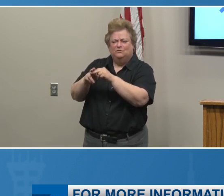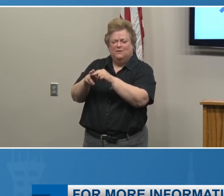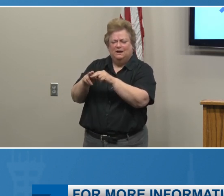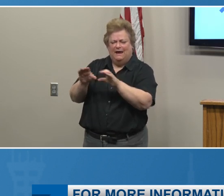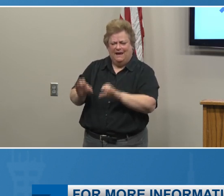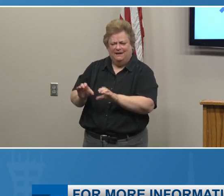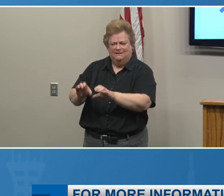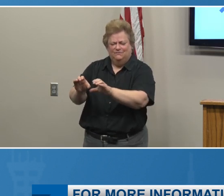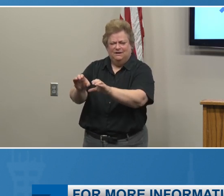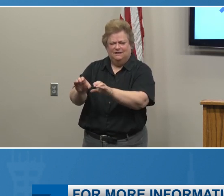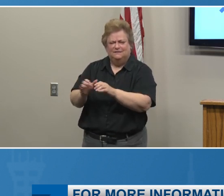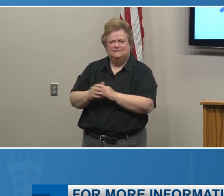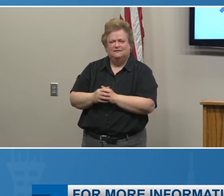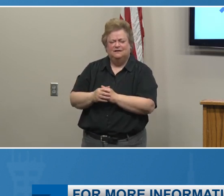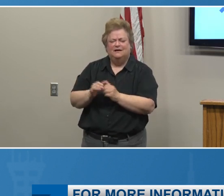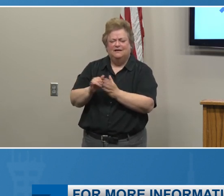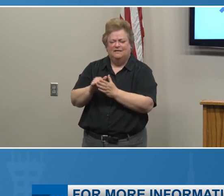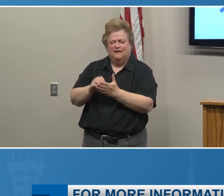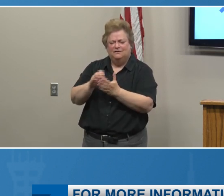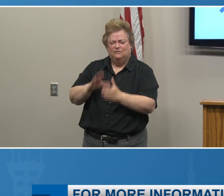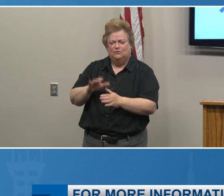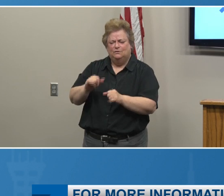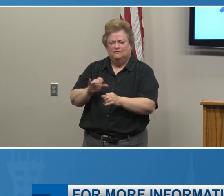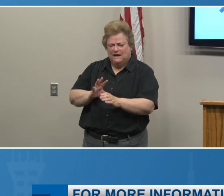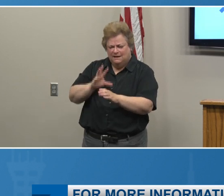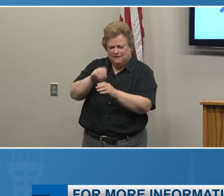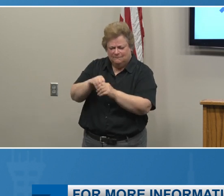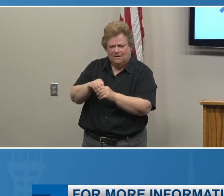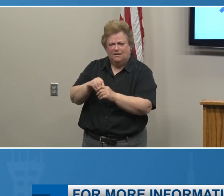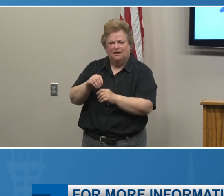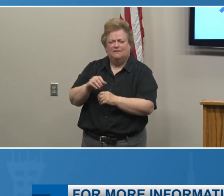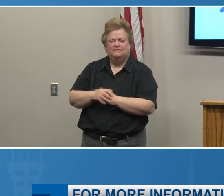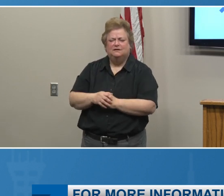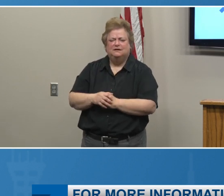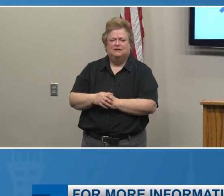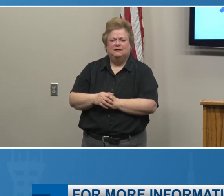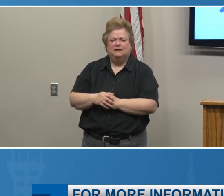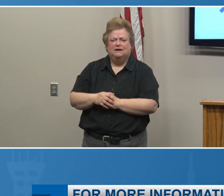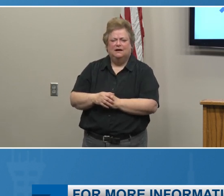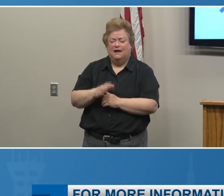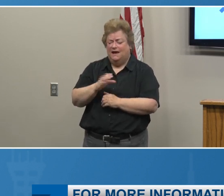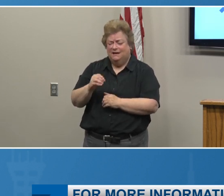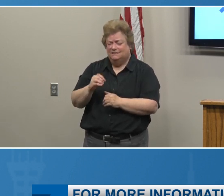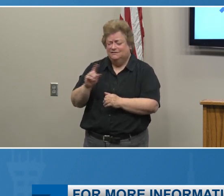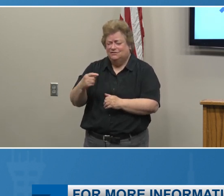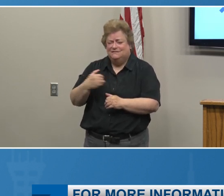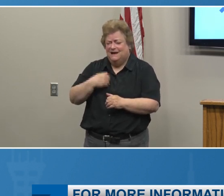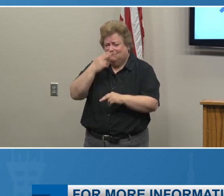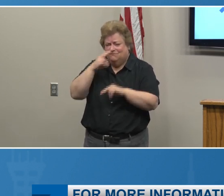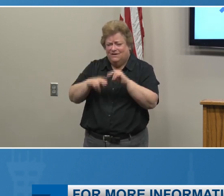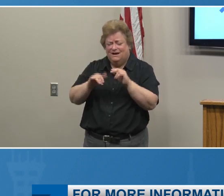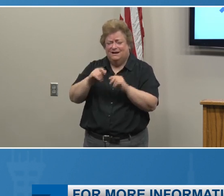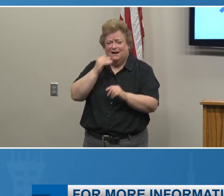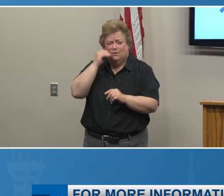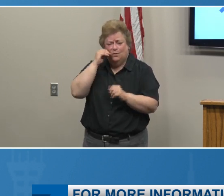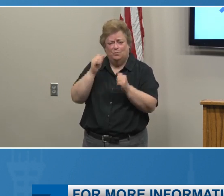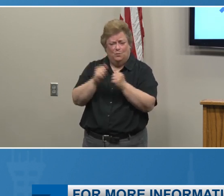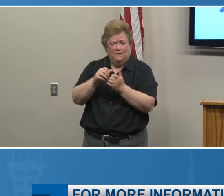that students can engage in and just have fun at home with their learning the